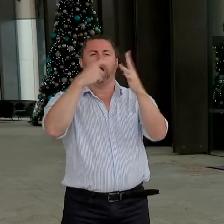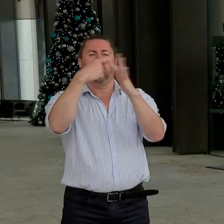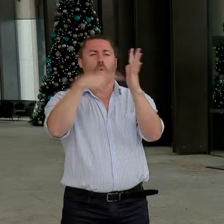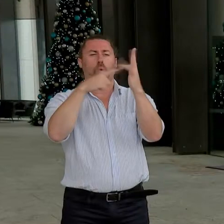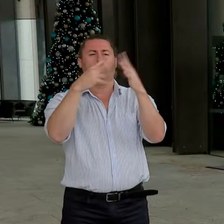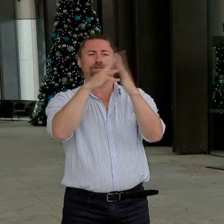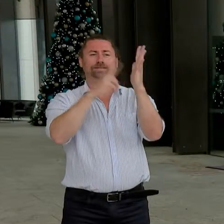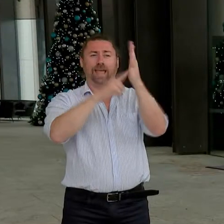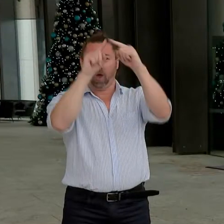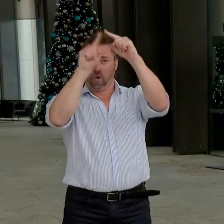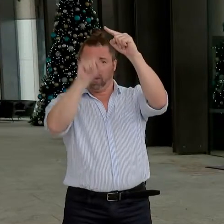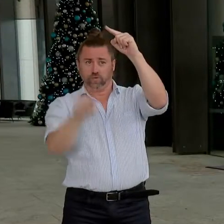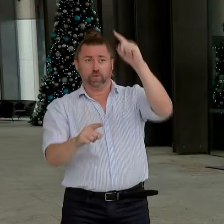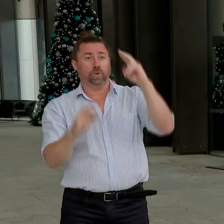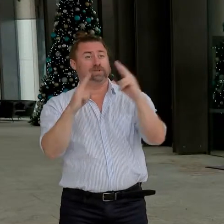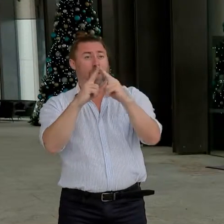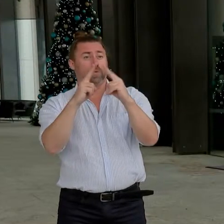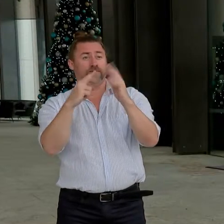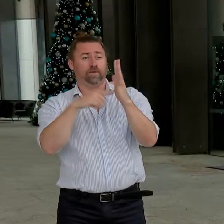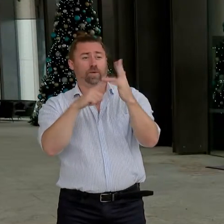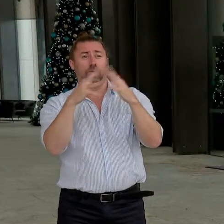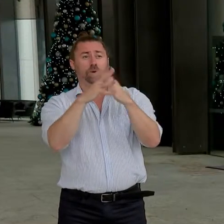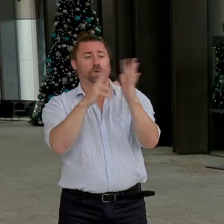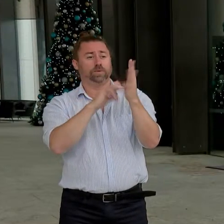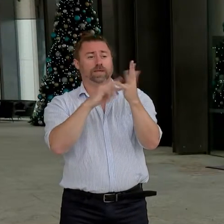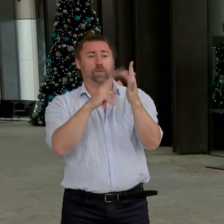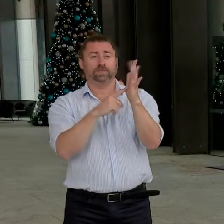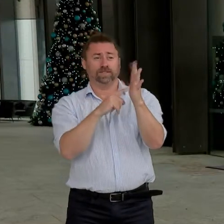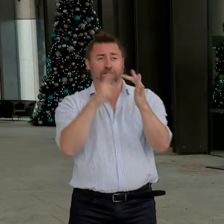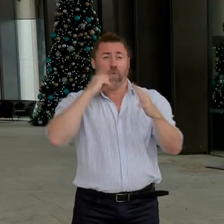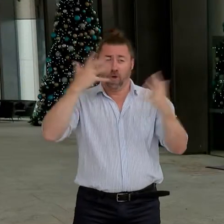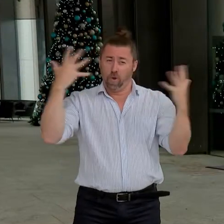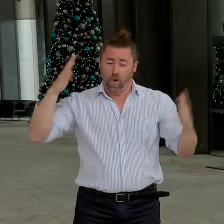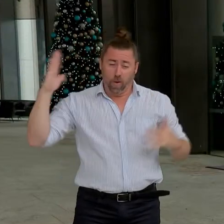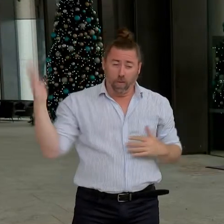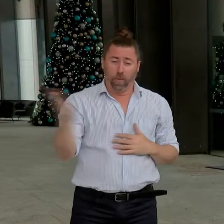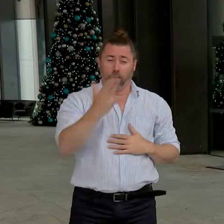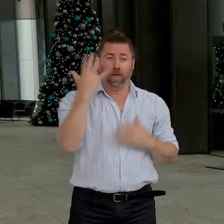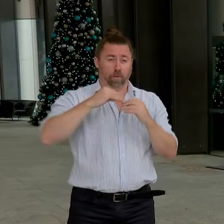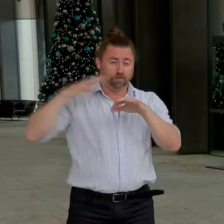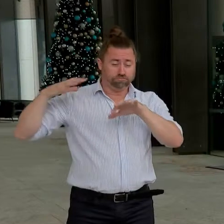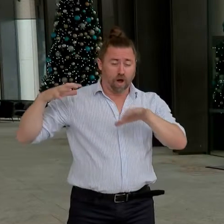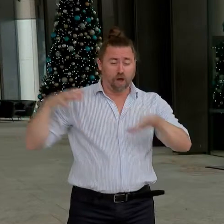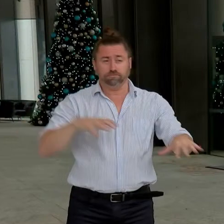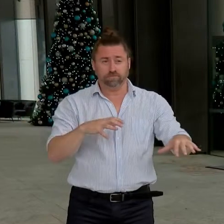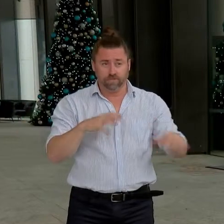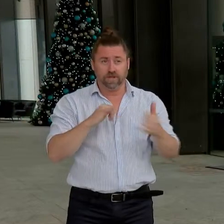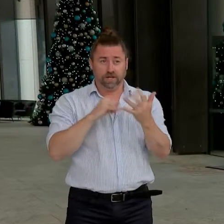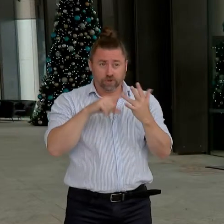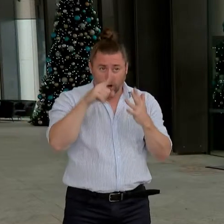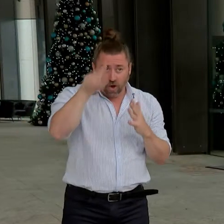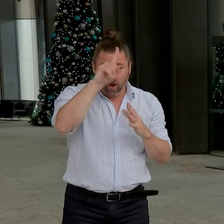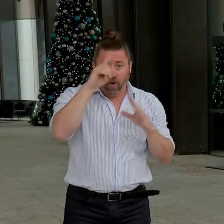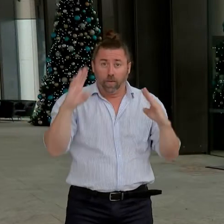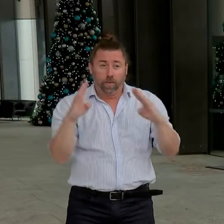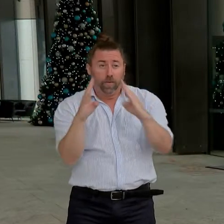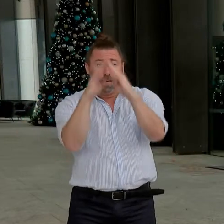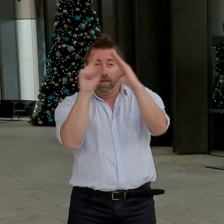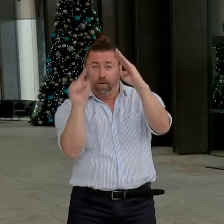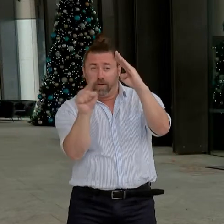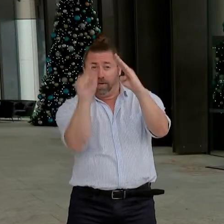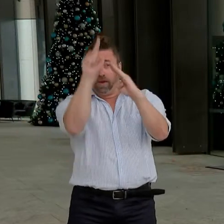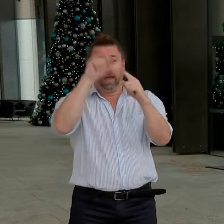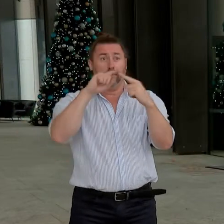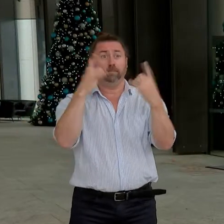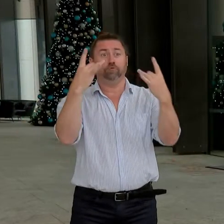where we will see significant amounts of rain and high wind. So the message is very clear for our community up there: be ready for this, and if it's